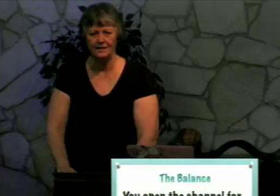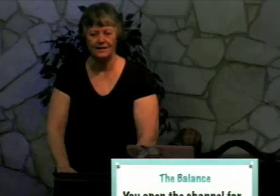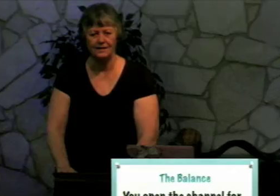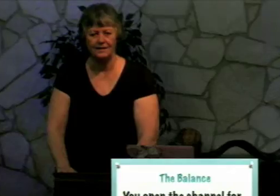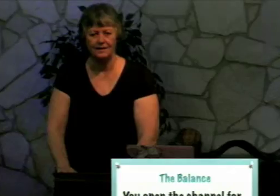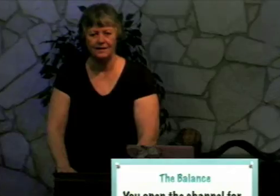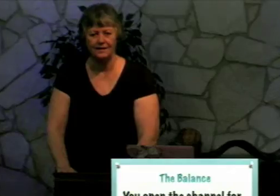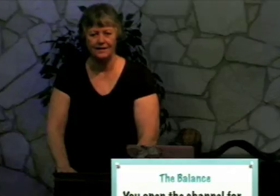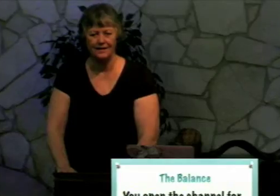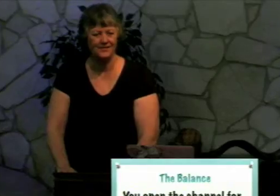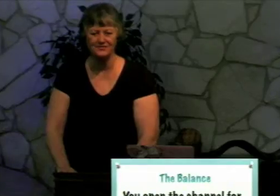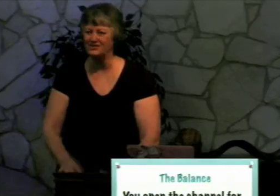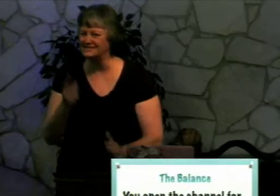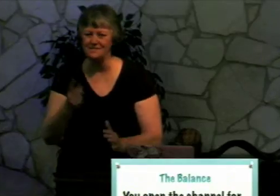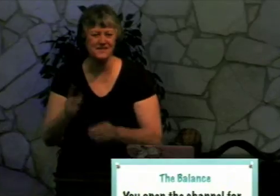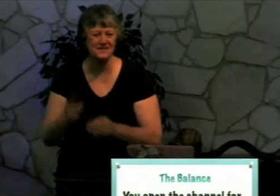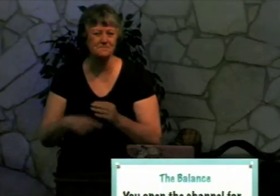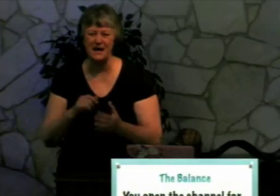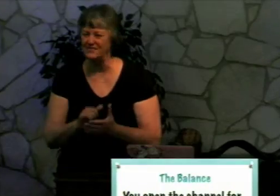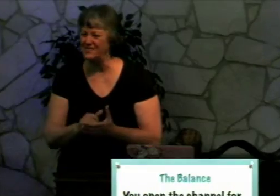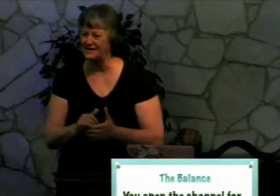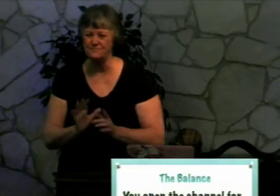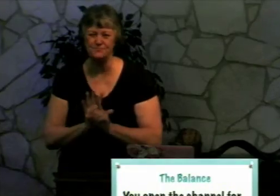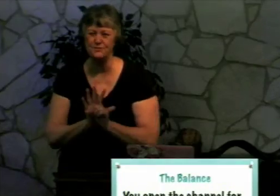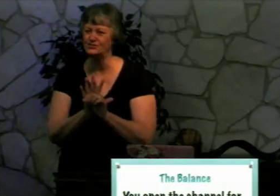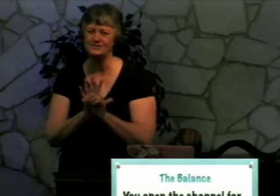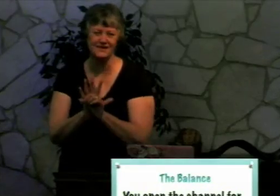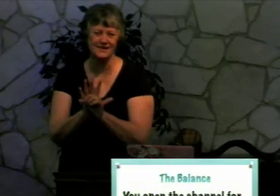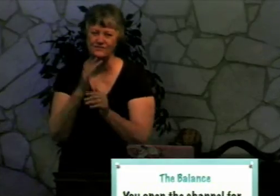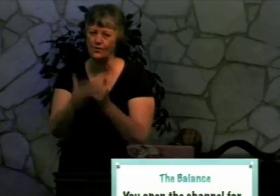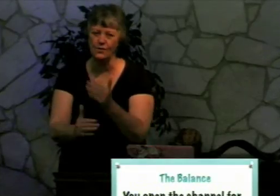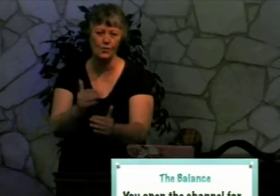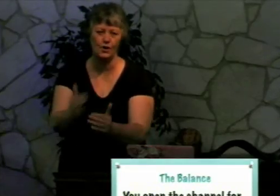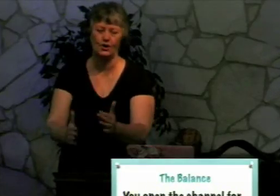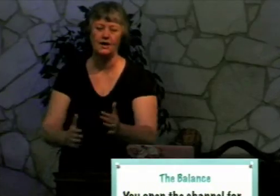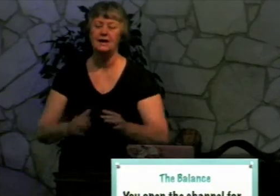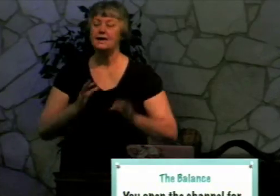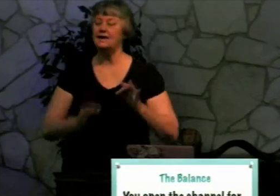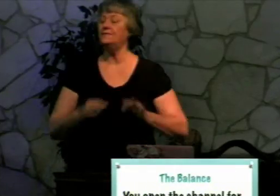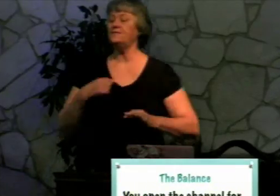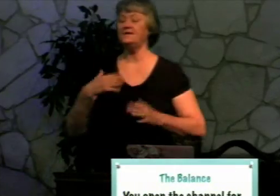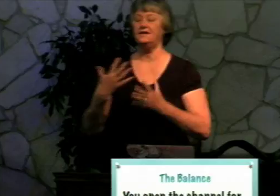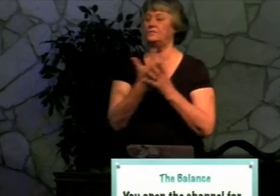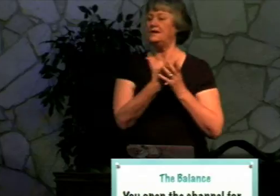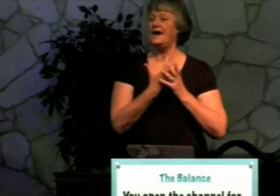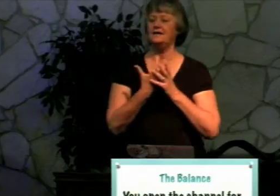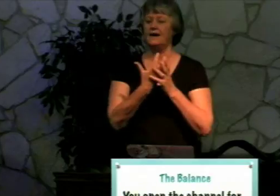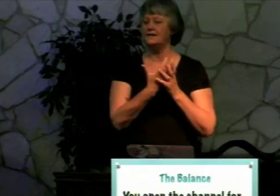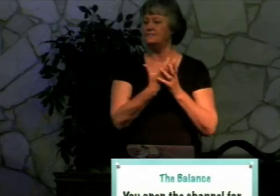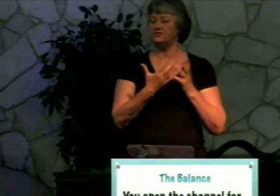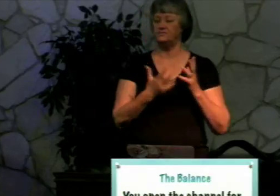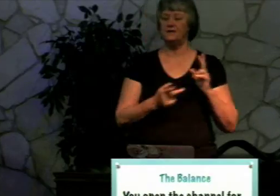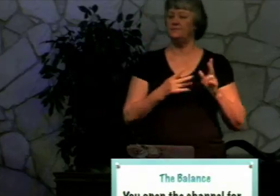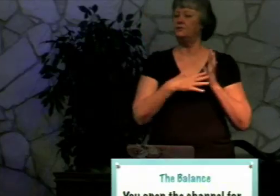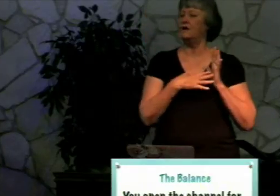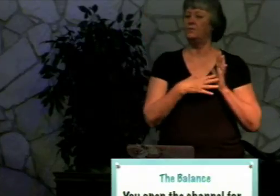There's just something about that. It pushes us forward. if we get and we hang around a bunch of people who are